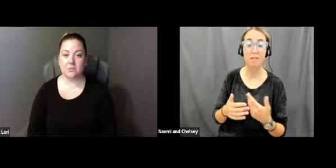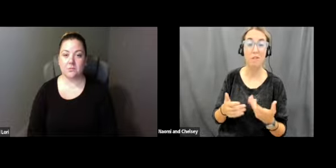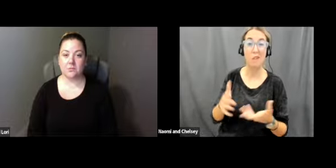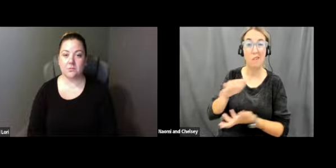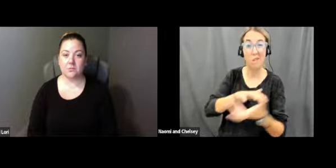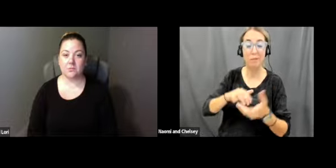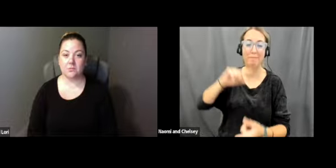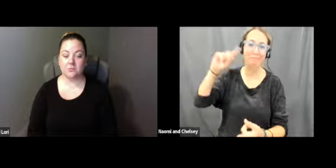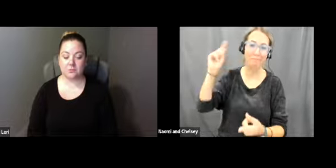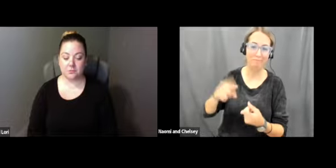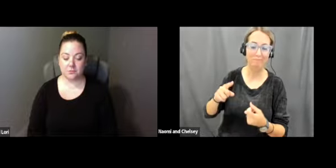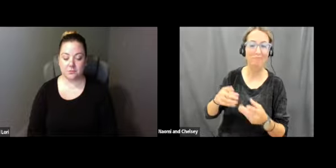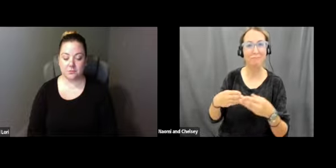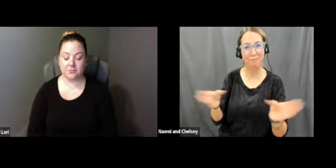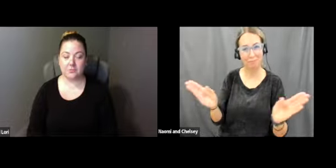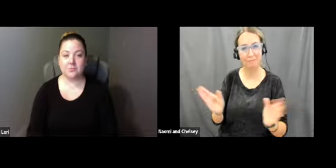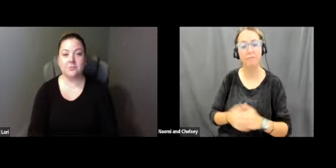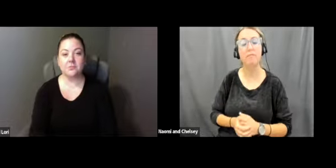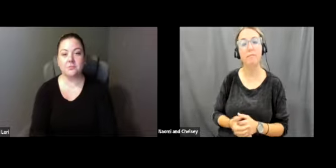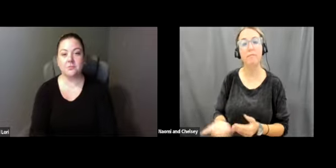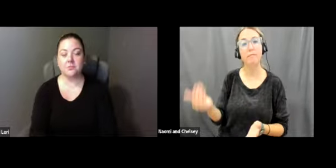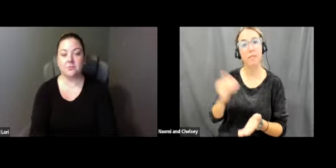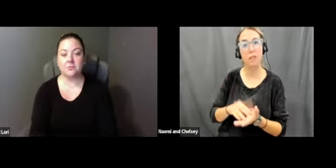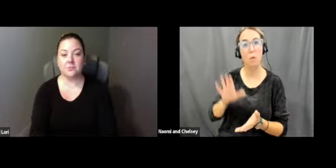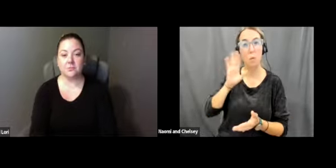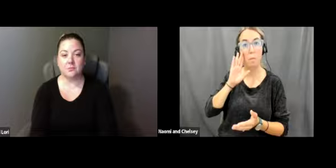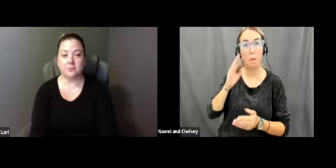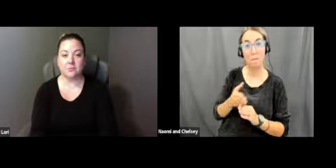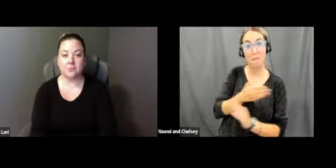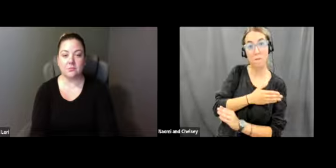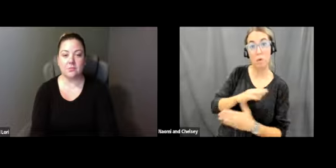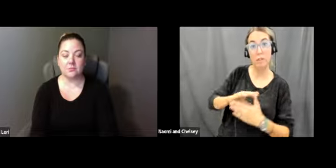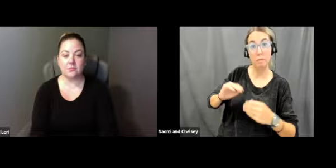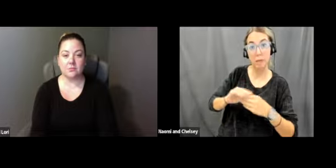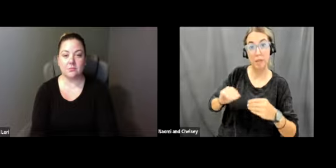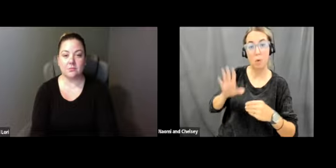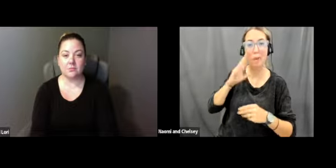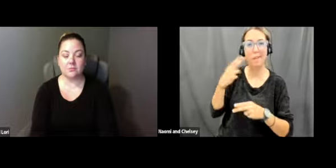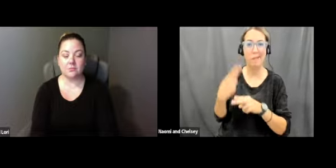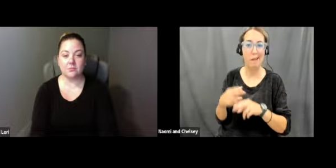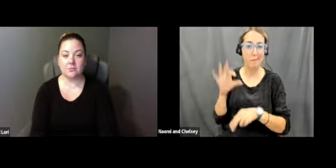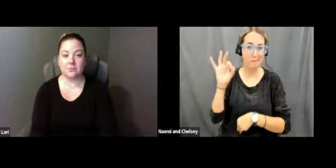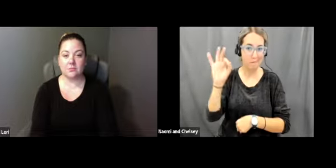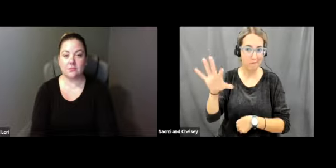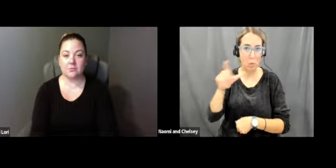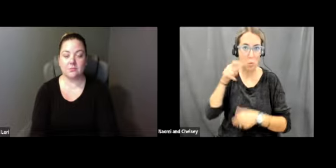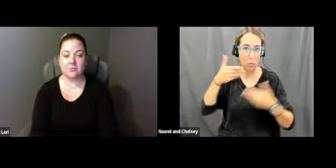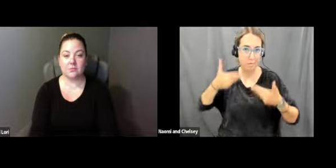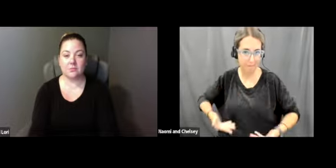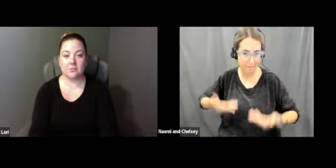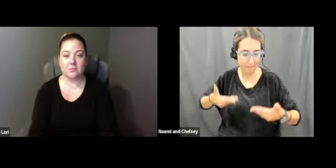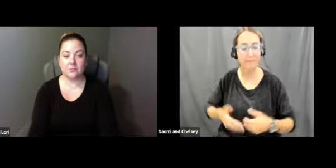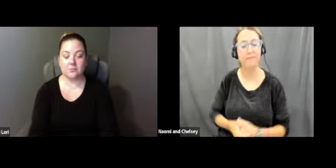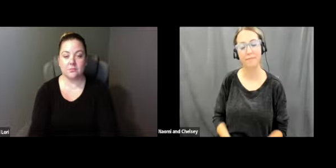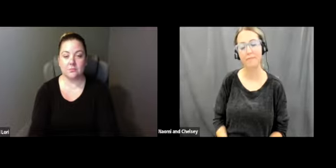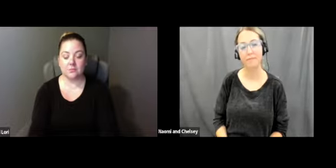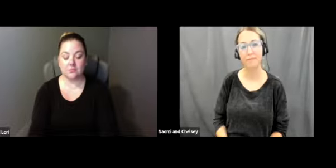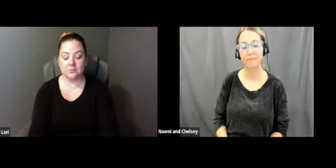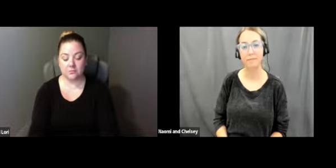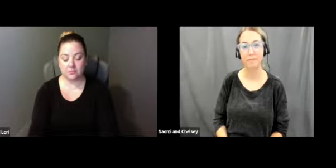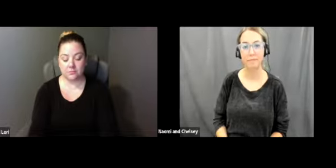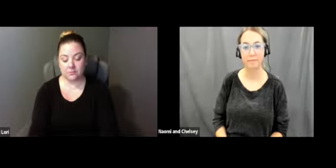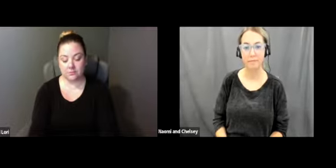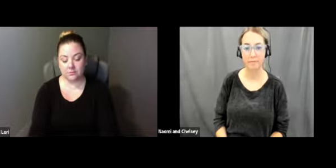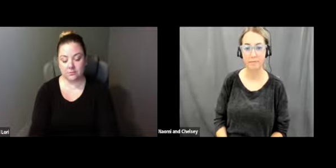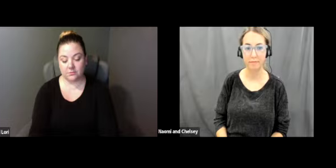everybody. So again, we'll be tagging ourselves, which means that every time we speak, we're going to identify ourselves first. The other way that we're